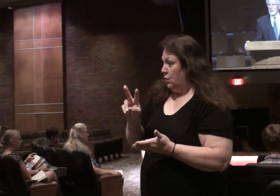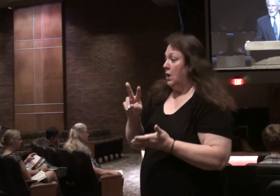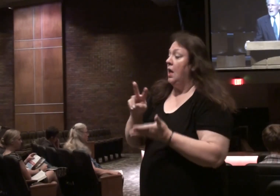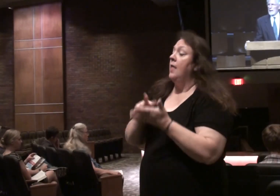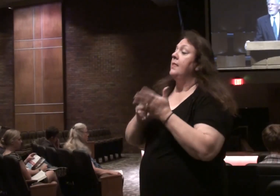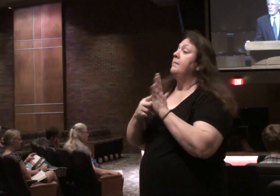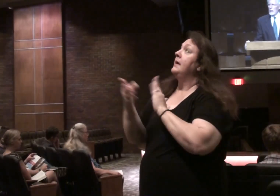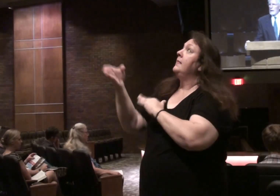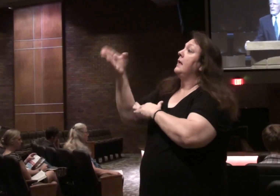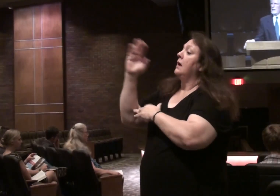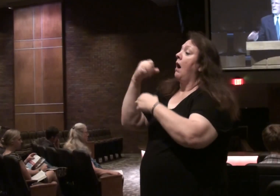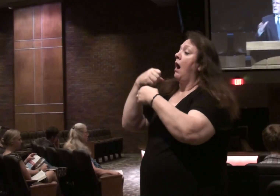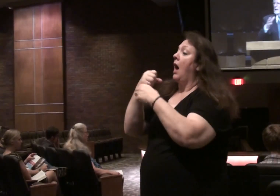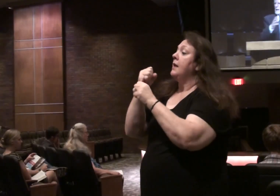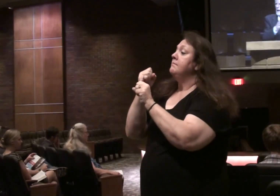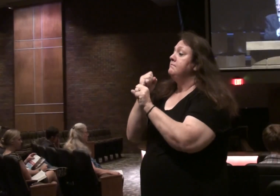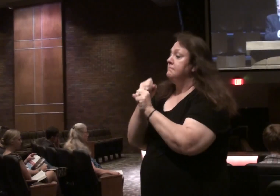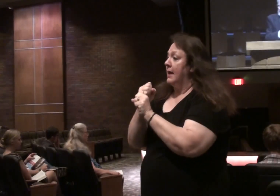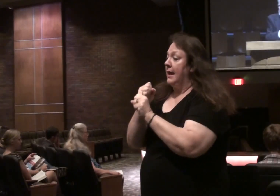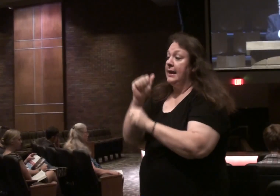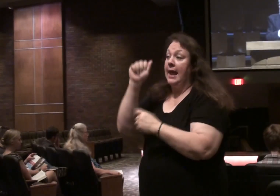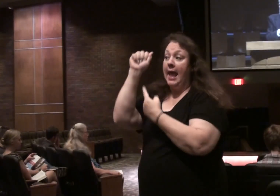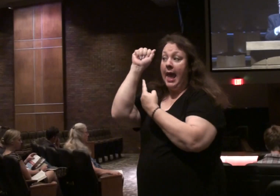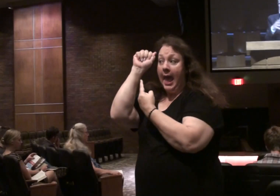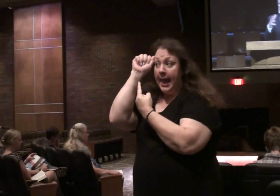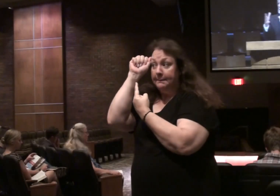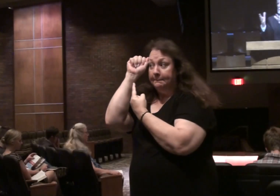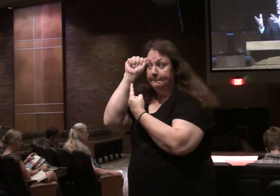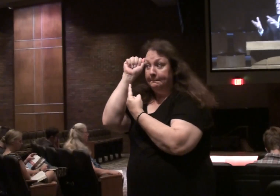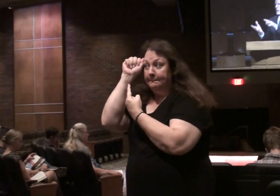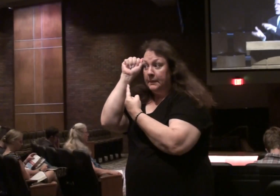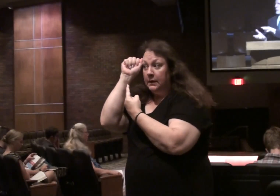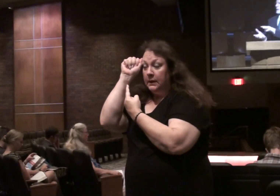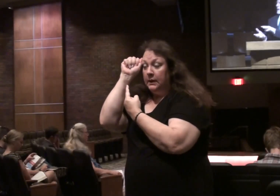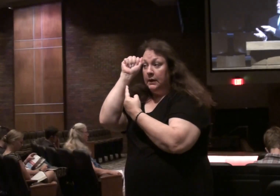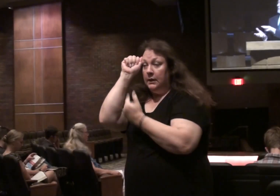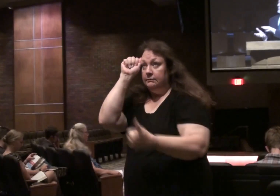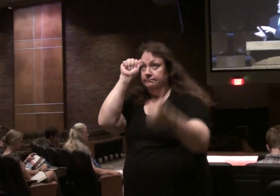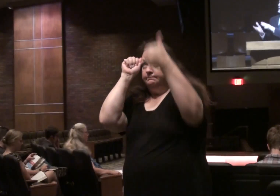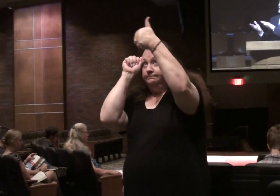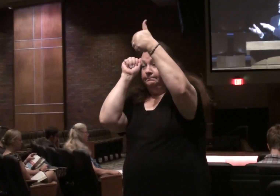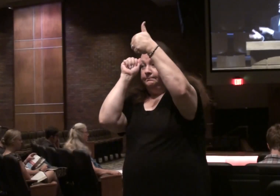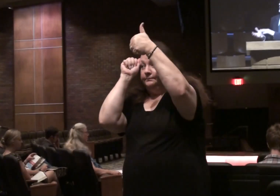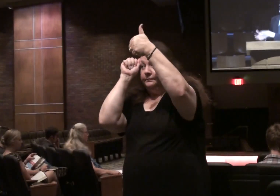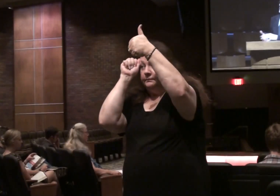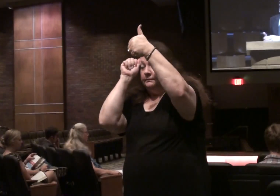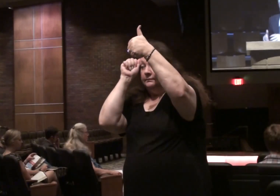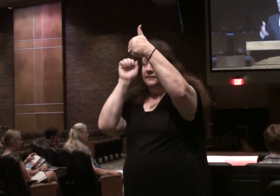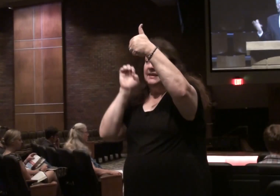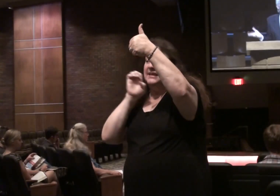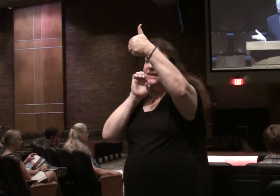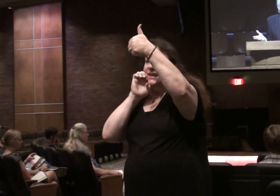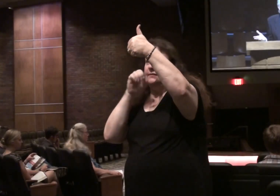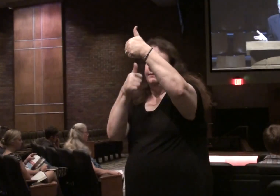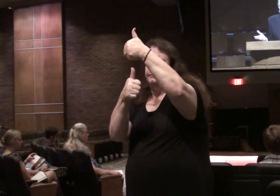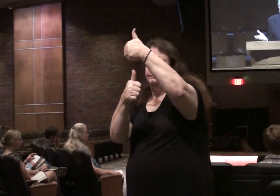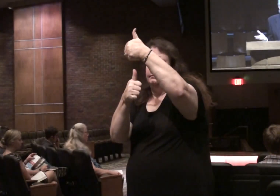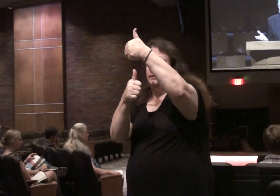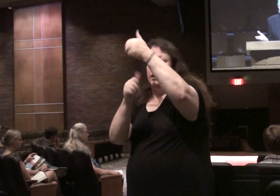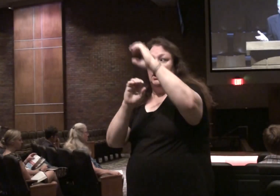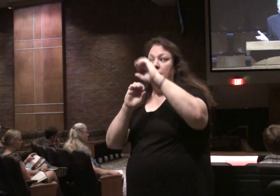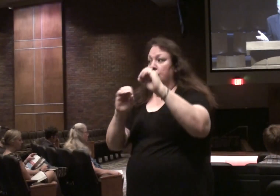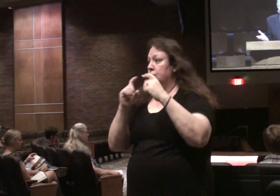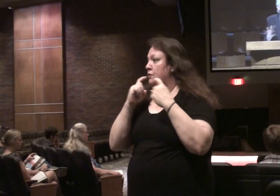that God had created Adam to be in an authoritative position over Eve. No sin